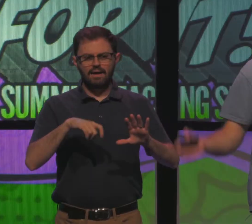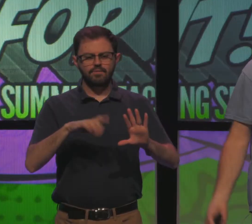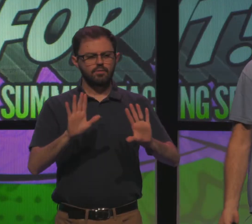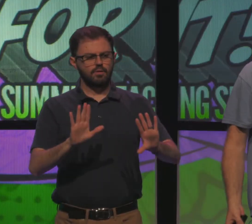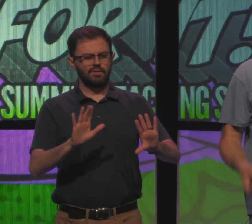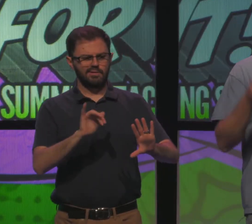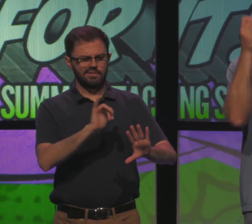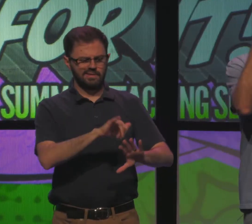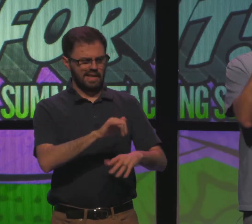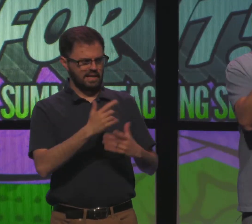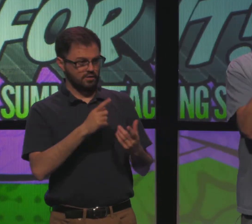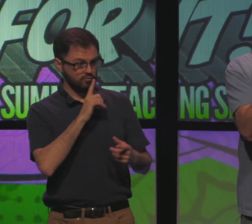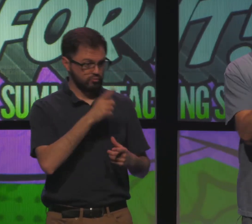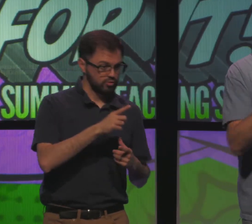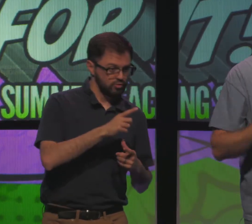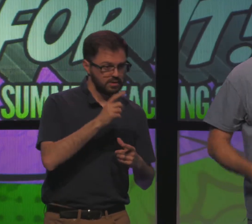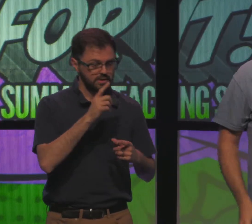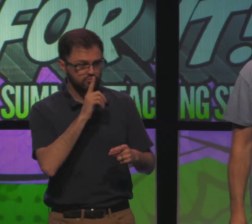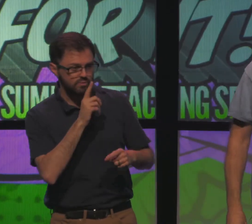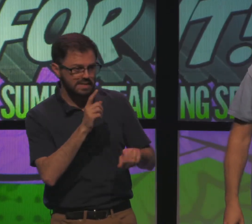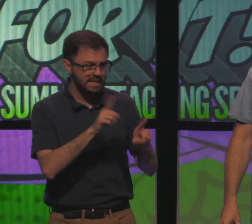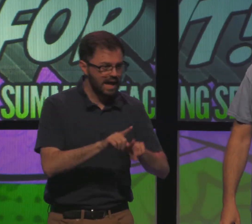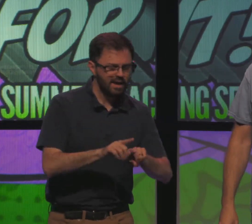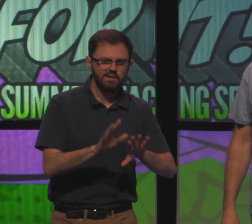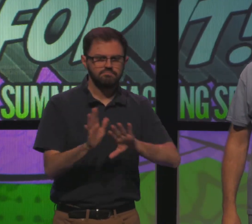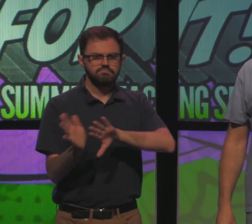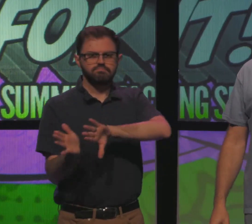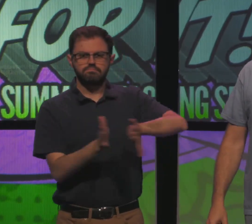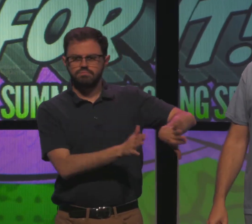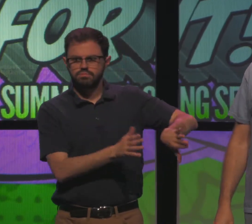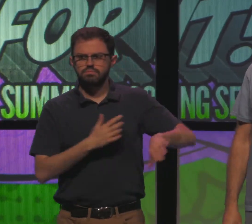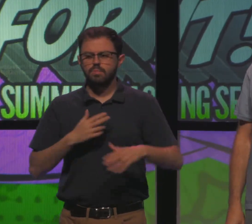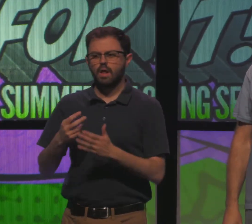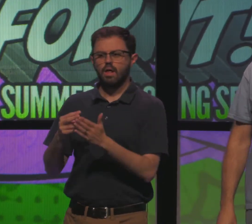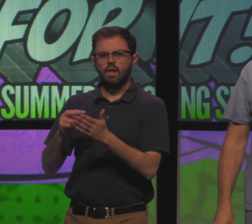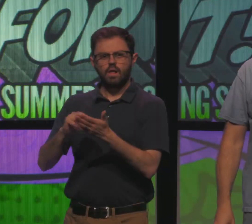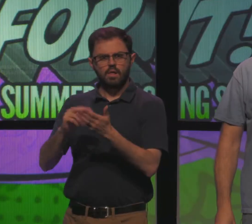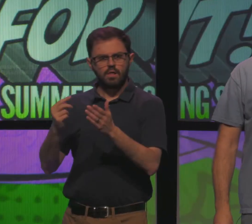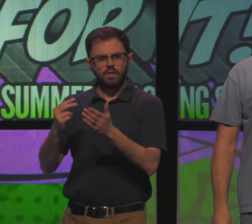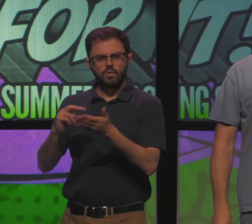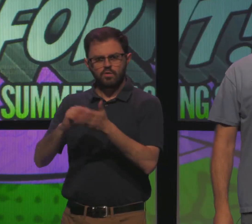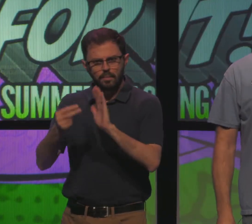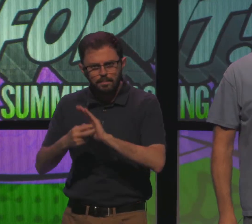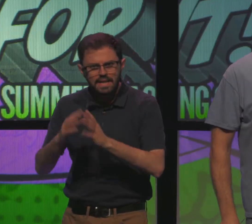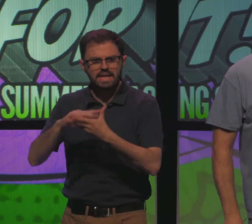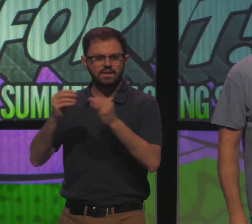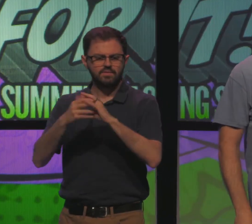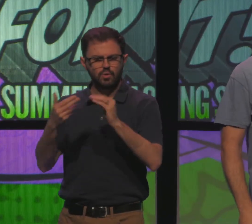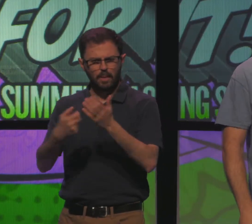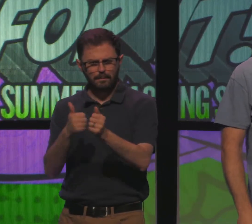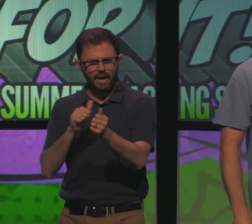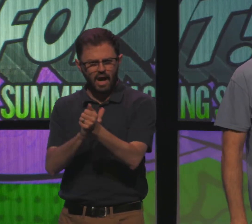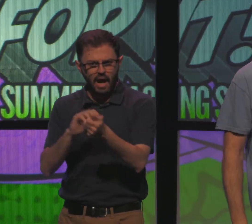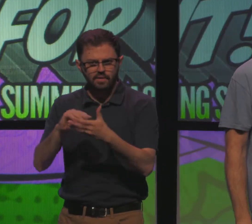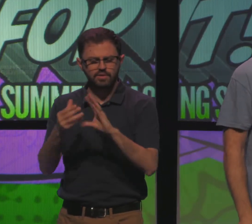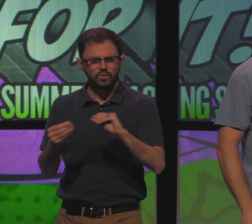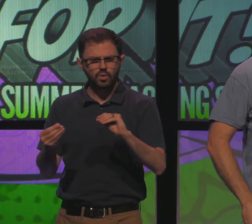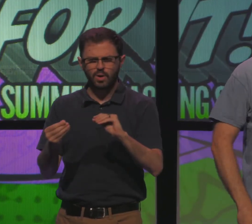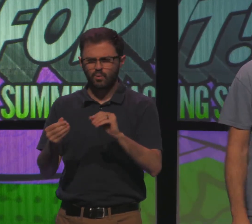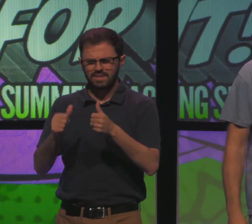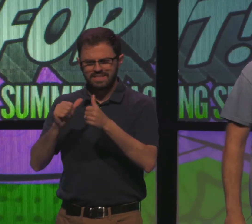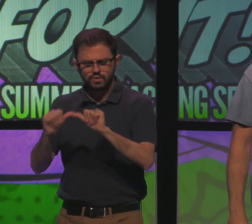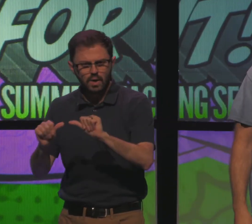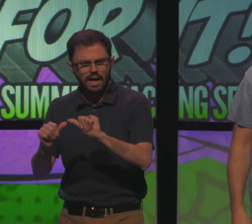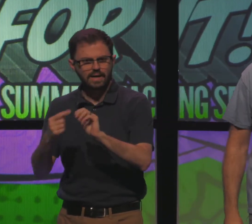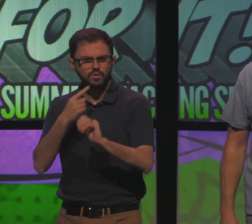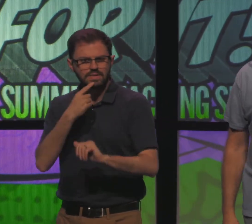beautiful conversation, but what does the story mean? What is it telling me? It's telling me that there was something more powerful about this Jesus than meets